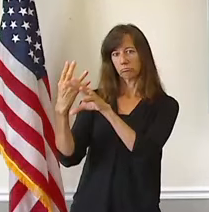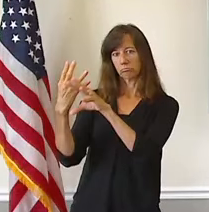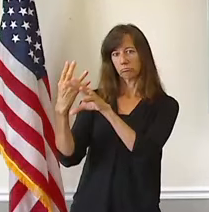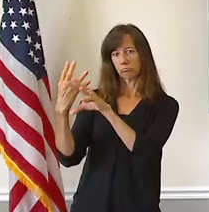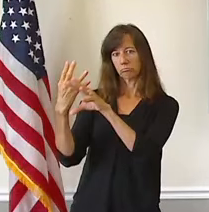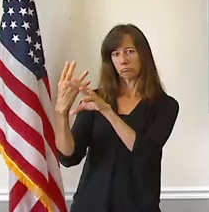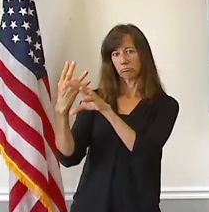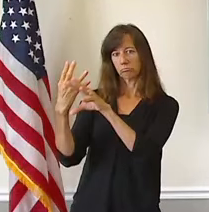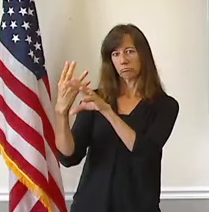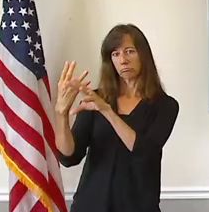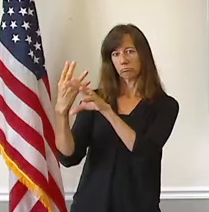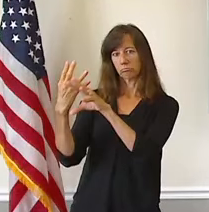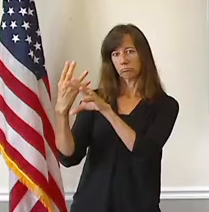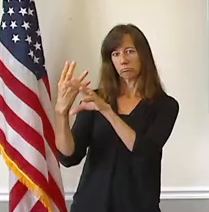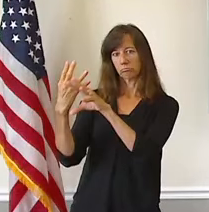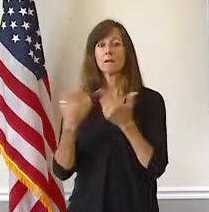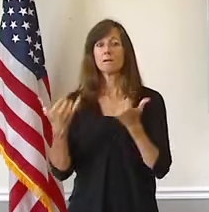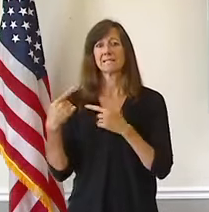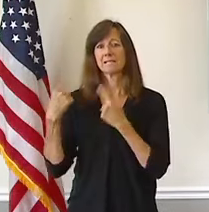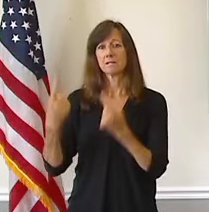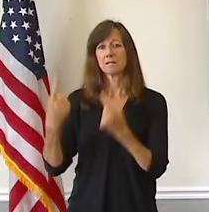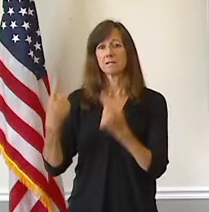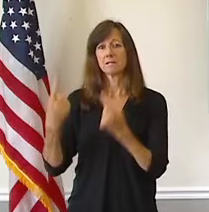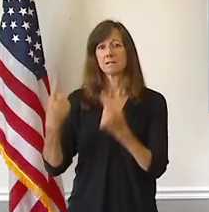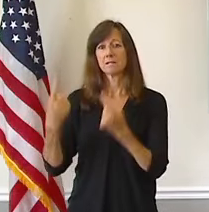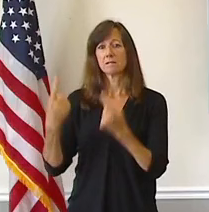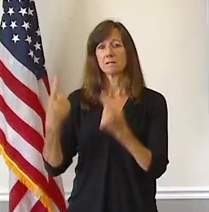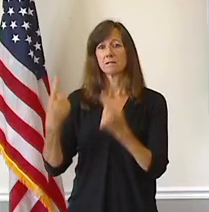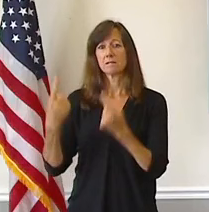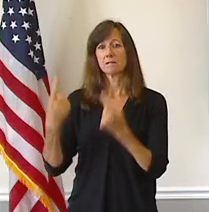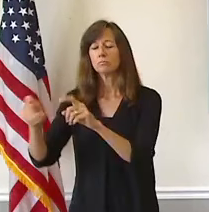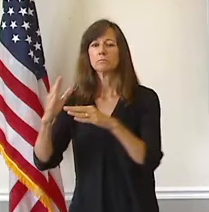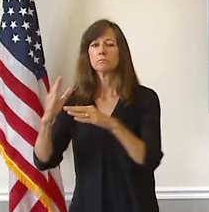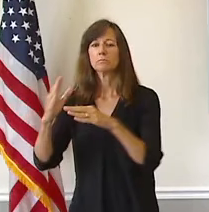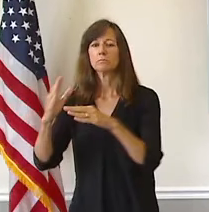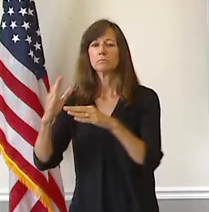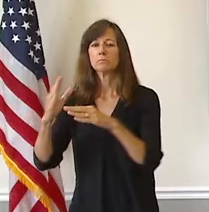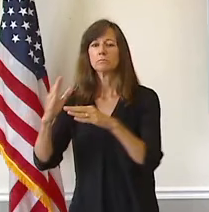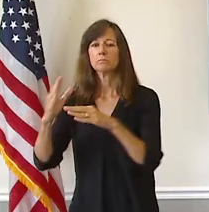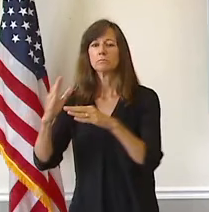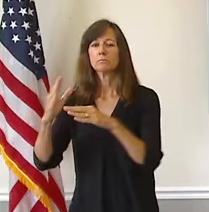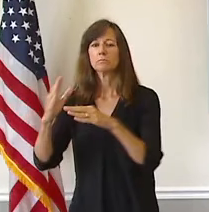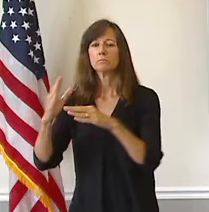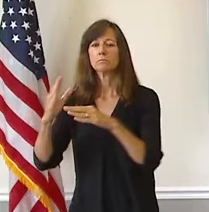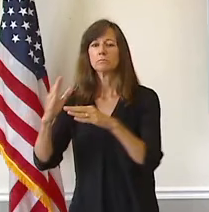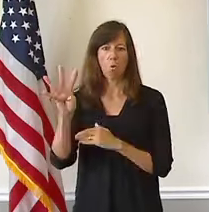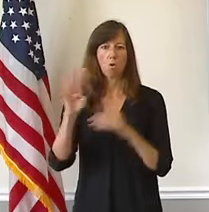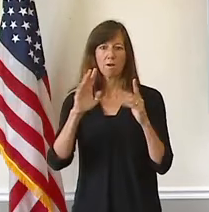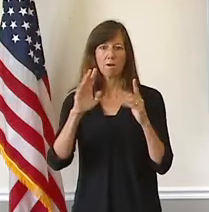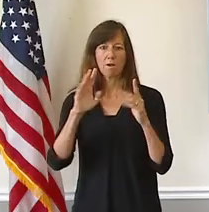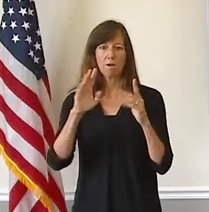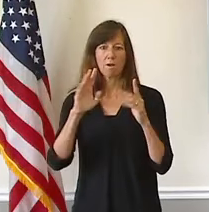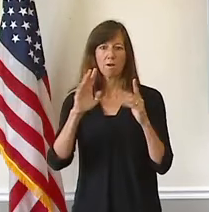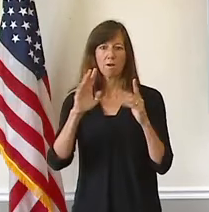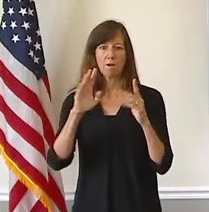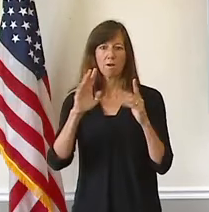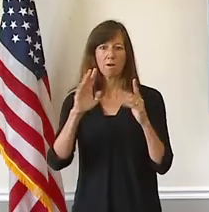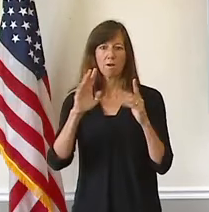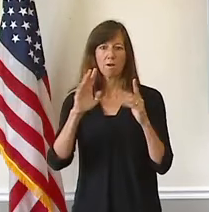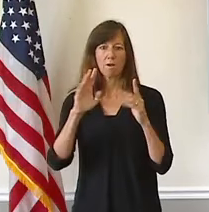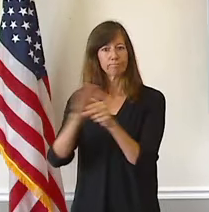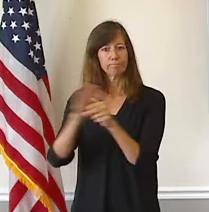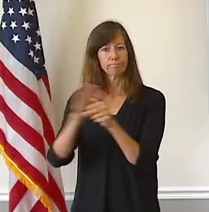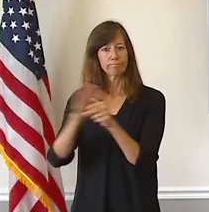now countywide conducted over 100,000, nearly 104,000 tests conducted and